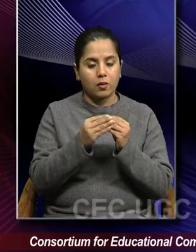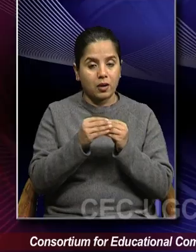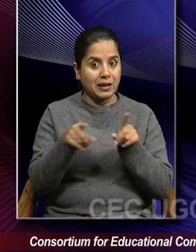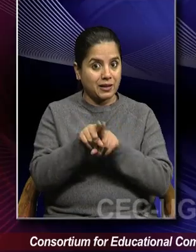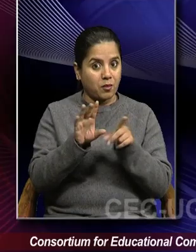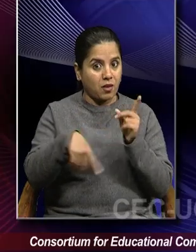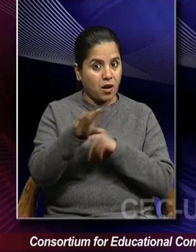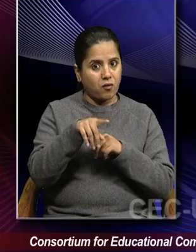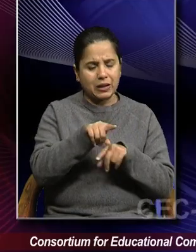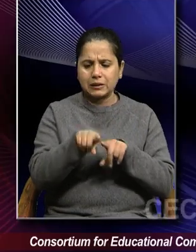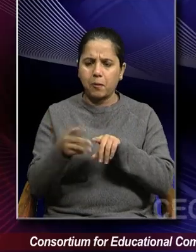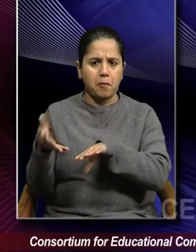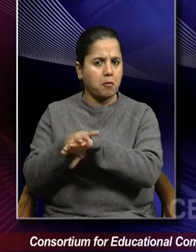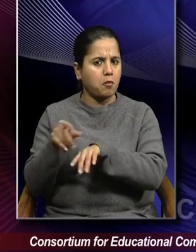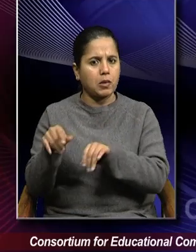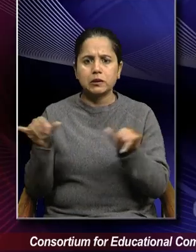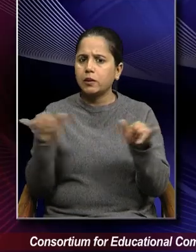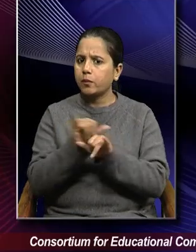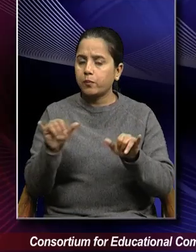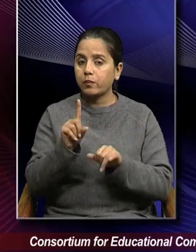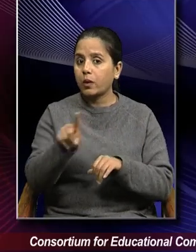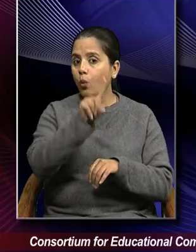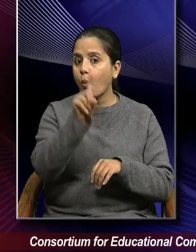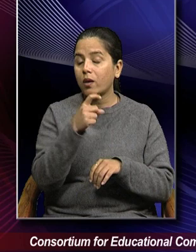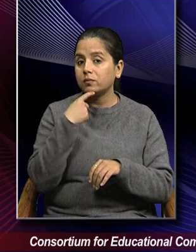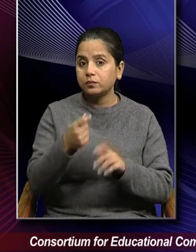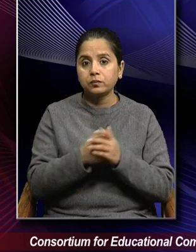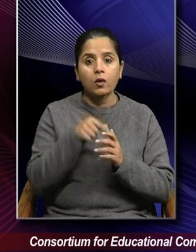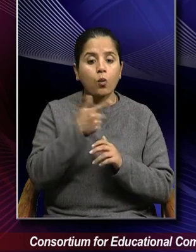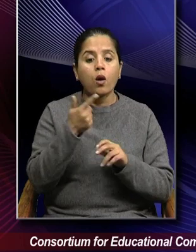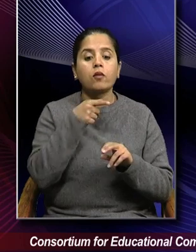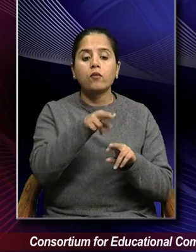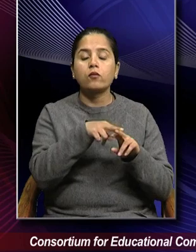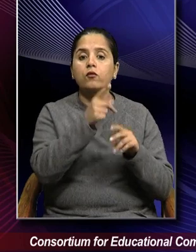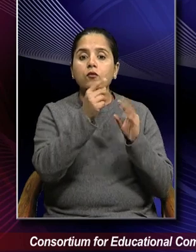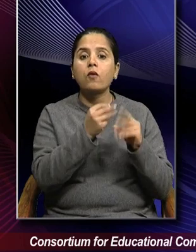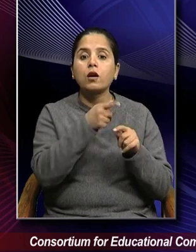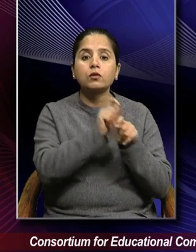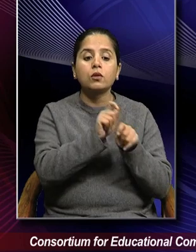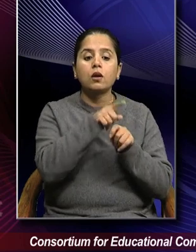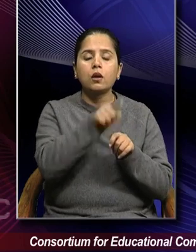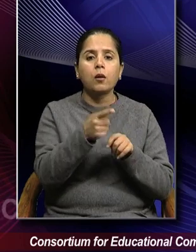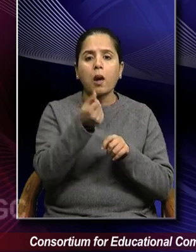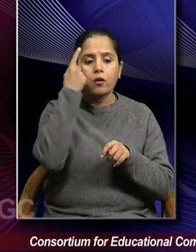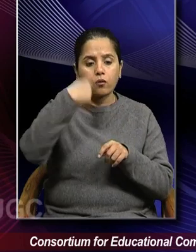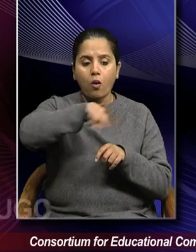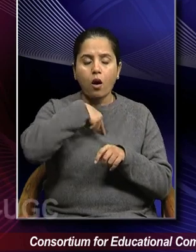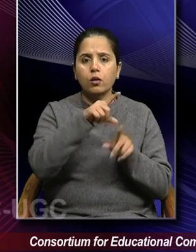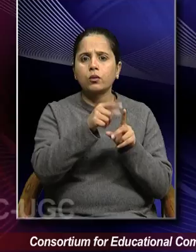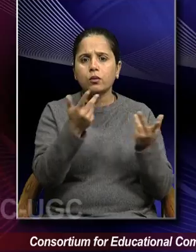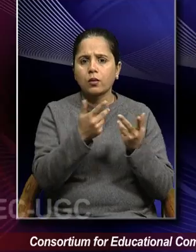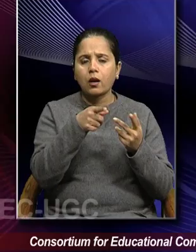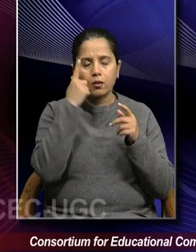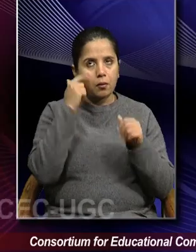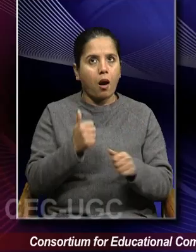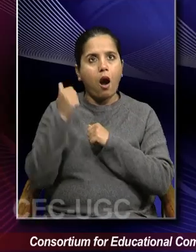which is there into your pocket. Now the question comes, what functions money has been performing for us? Just have a recap